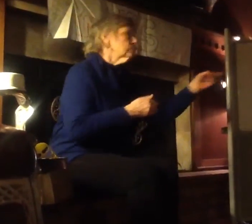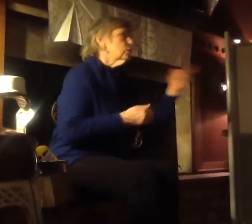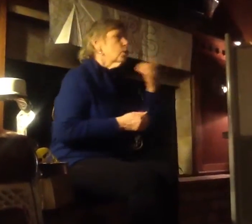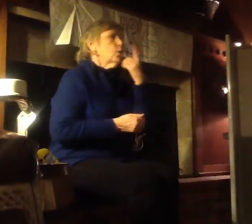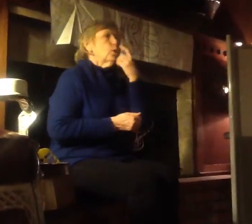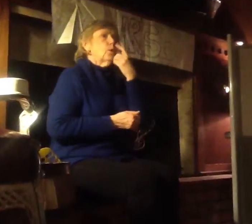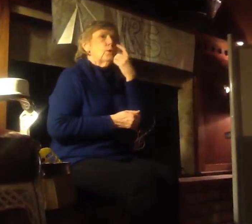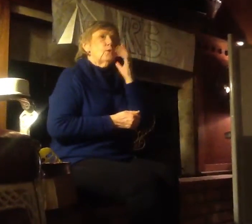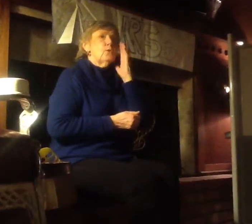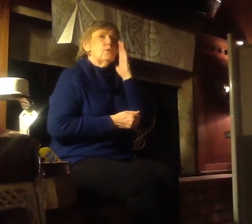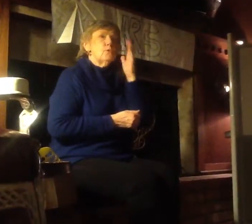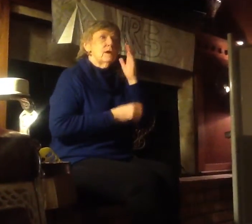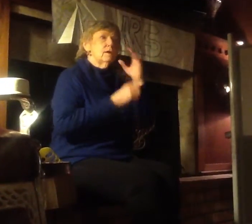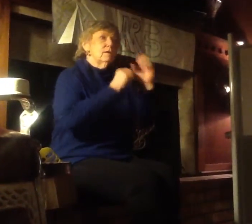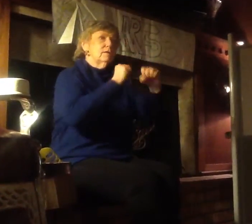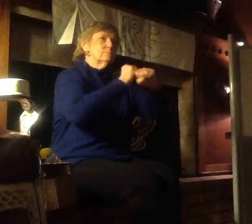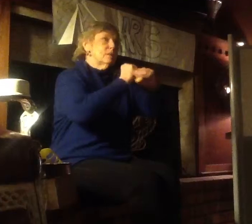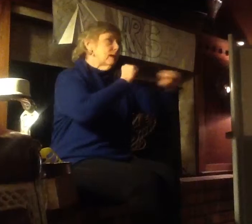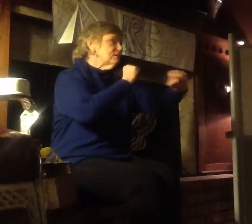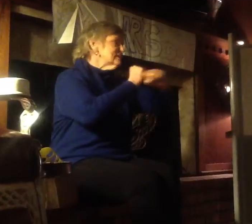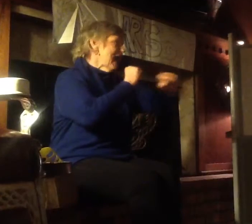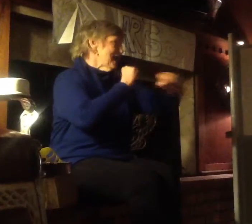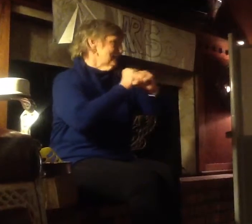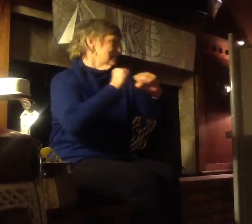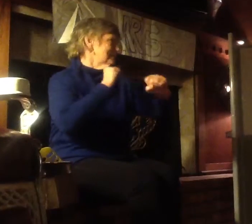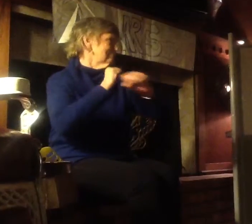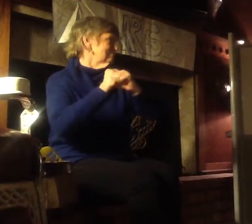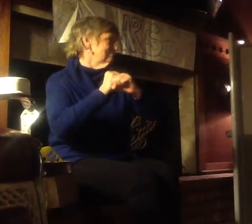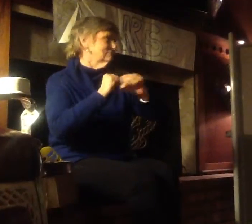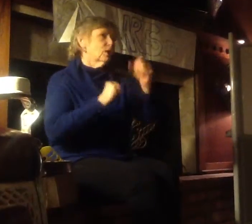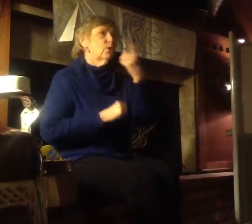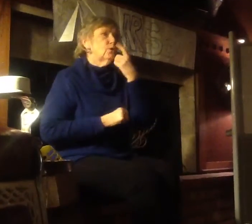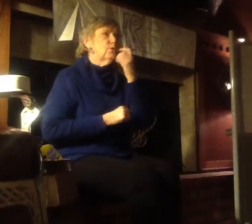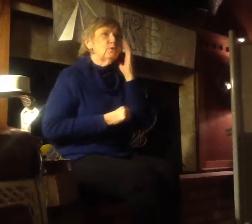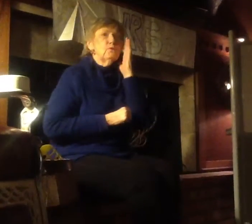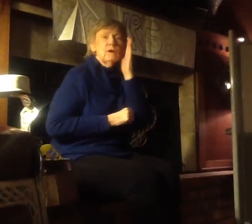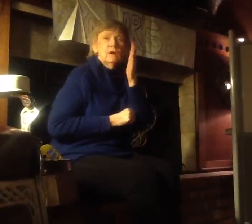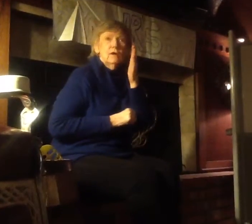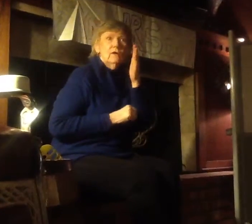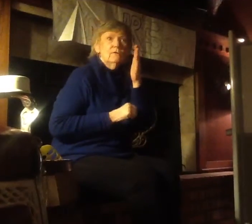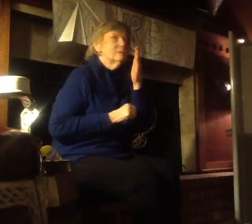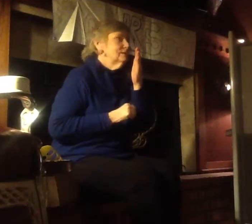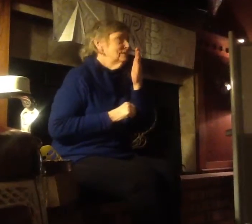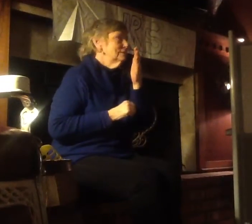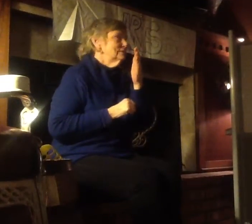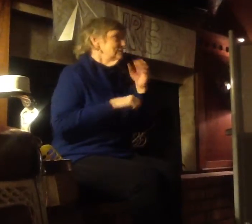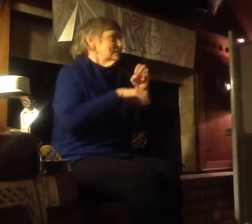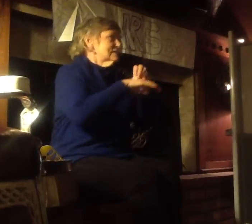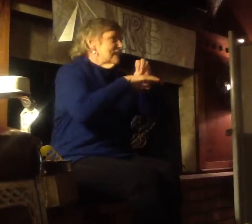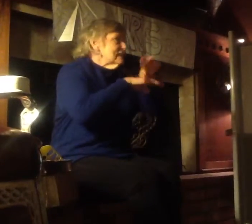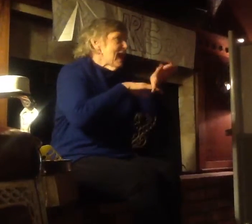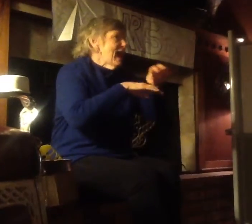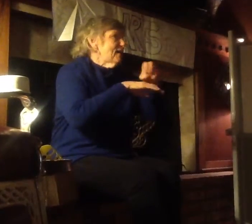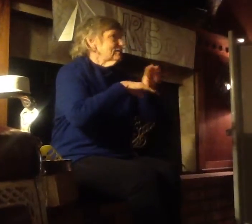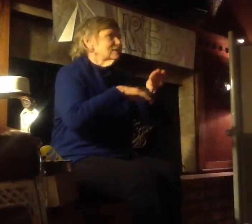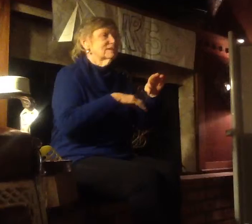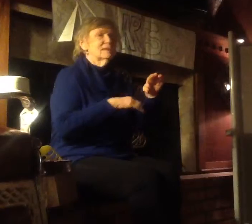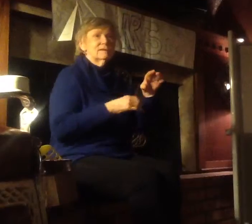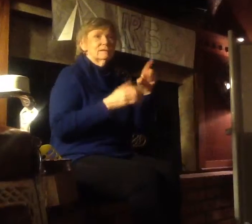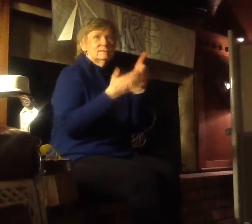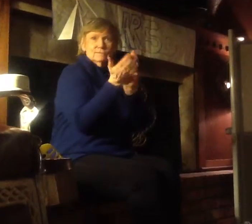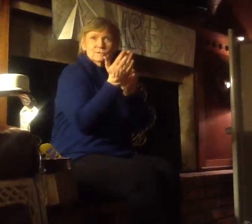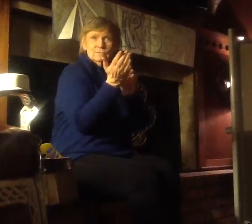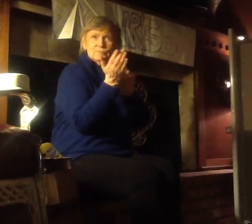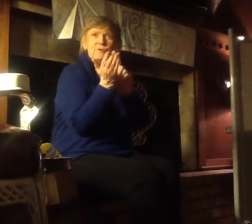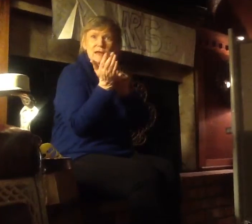Then, who will publicize? Who will send out